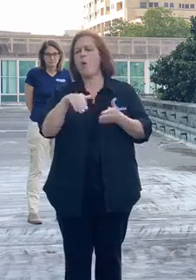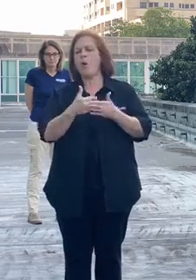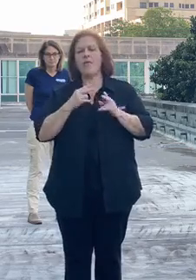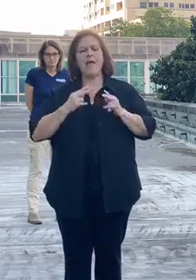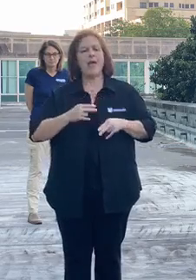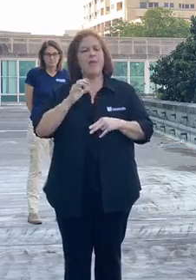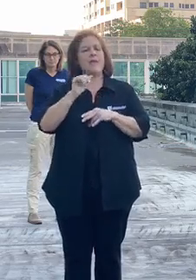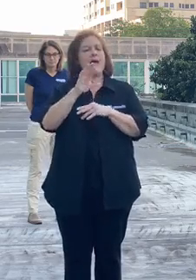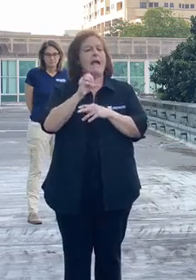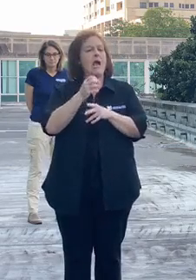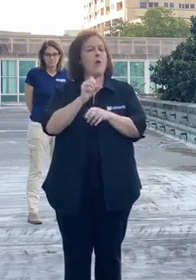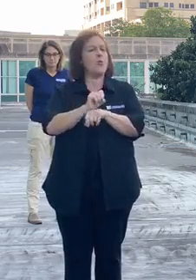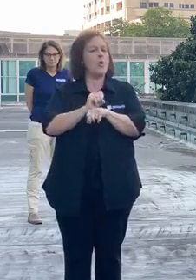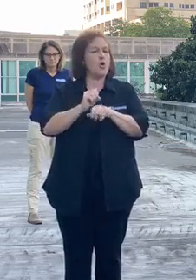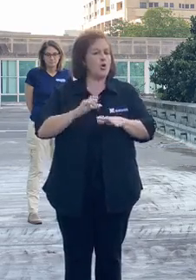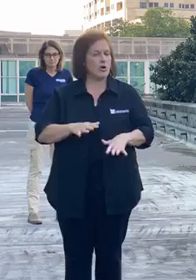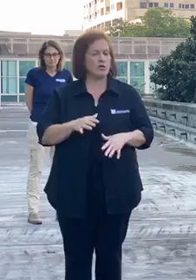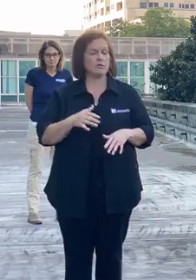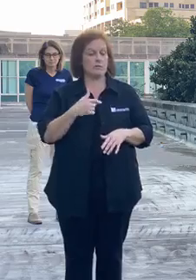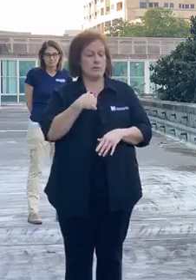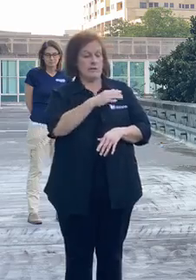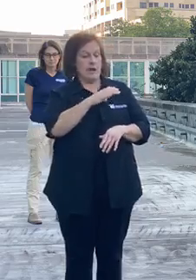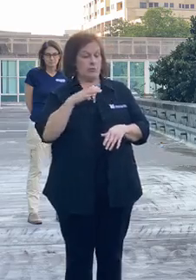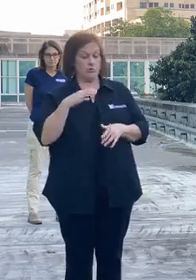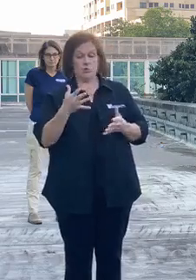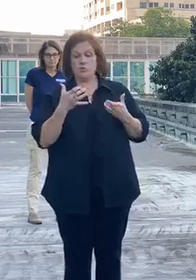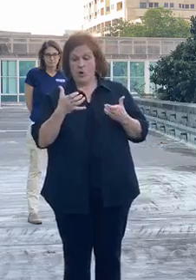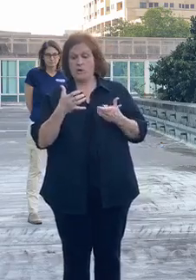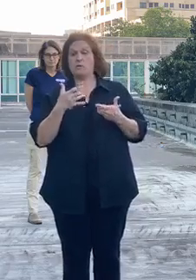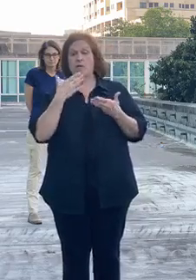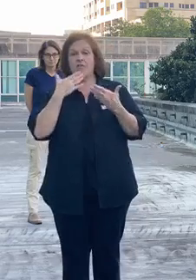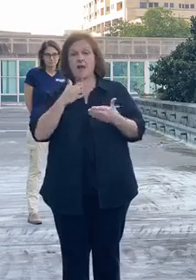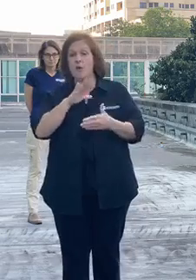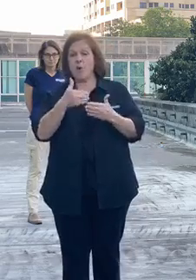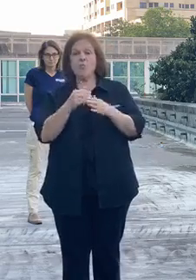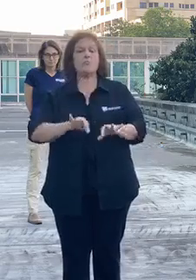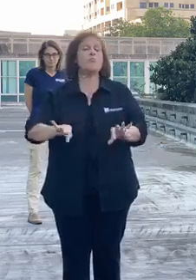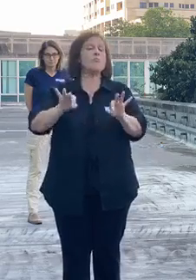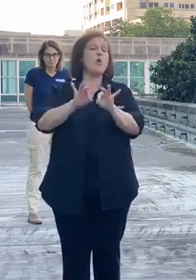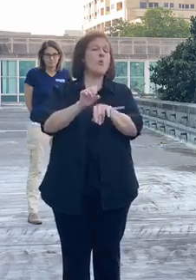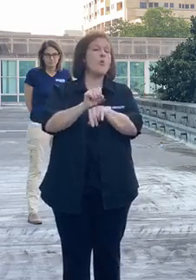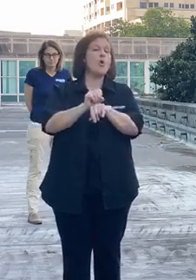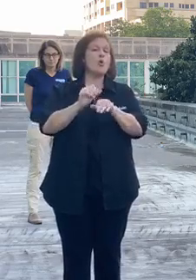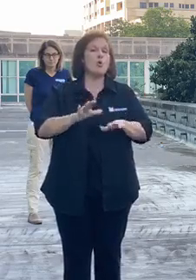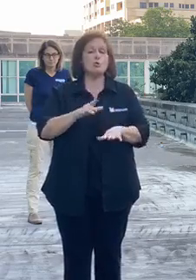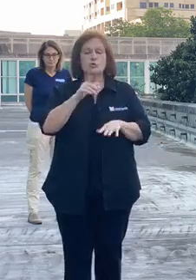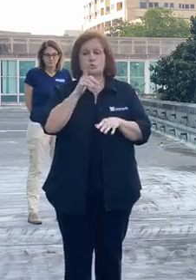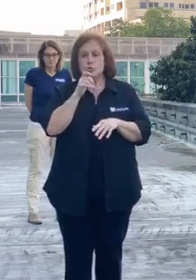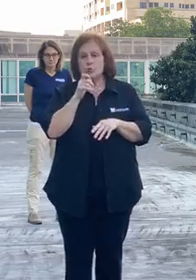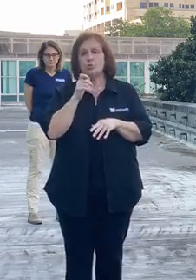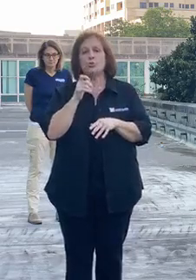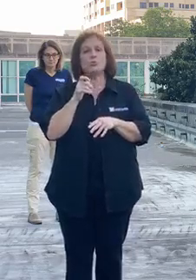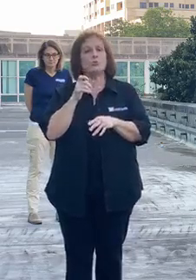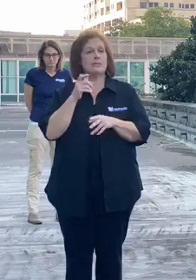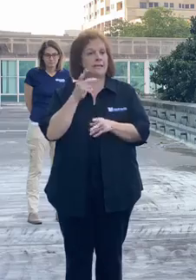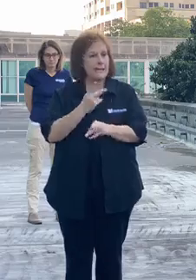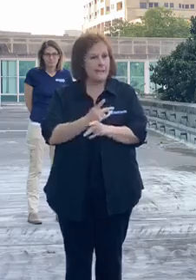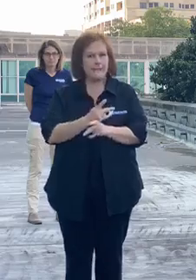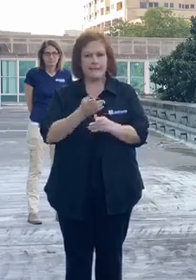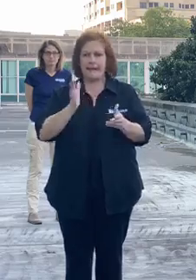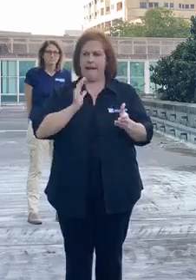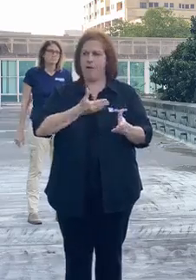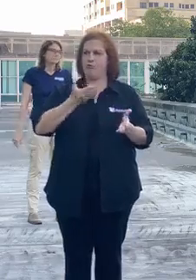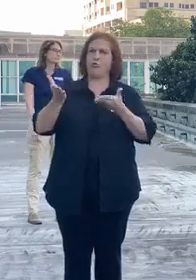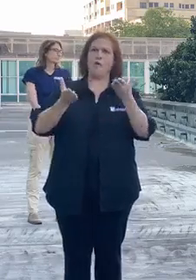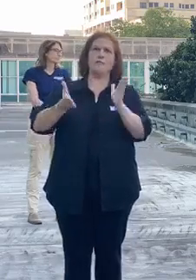workers. We, the council, also want to thank the essential workers who are helping to keep services running in our